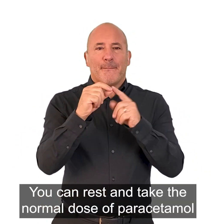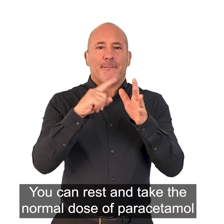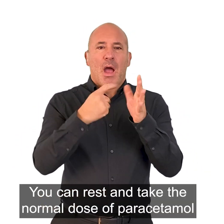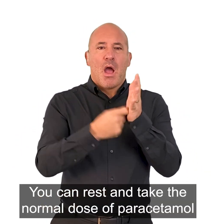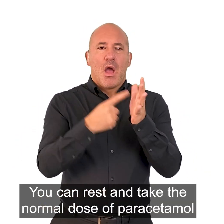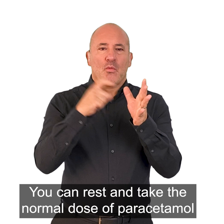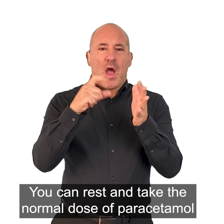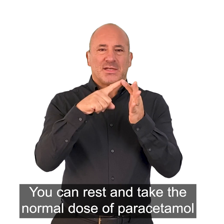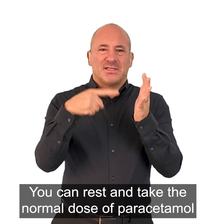of paracetamol.